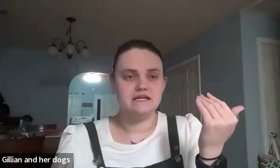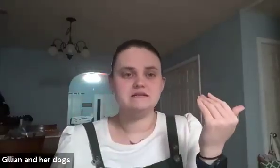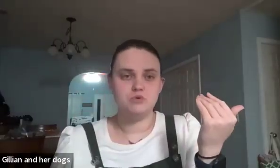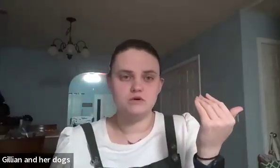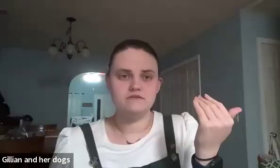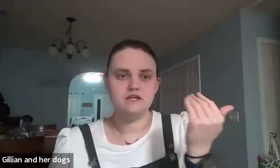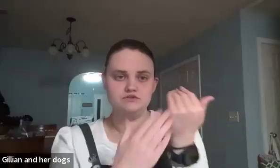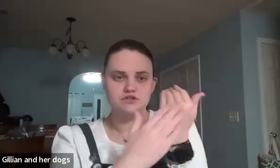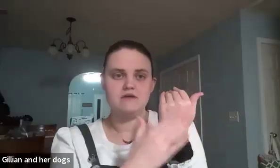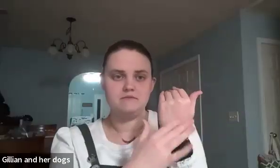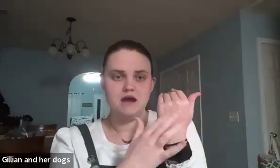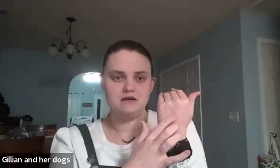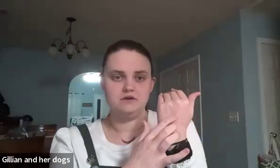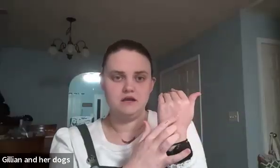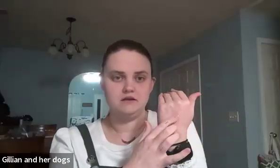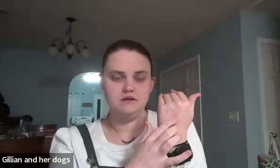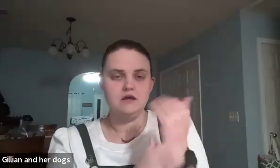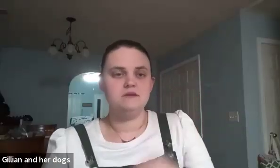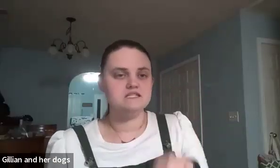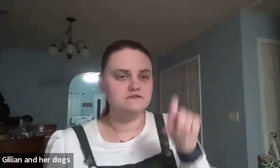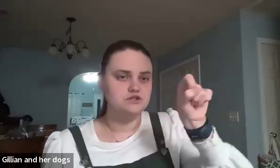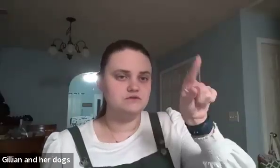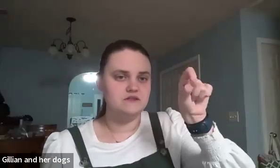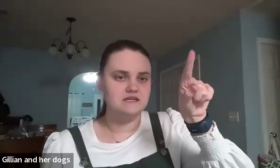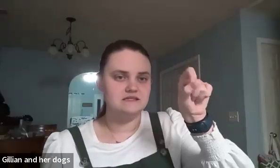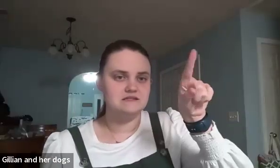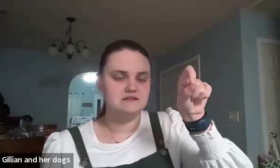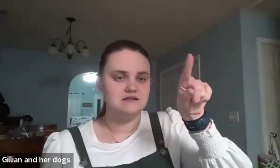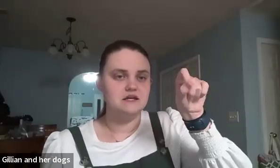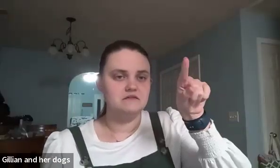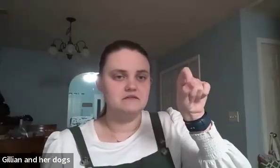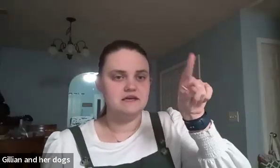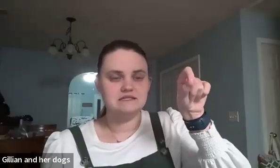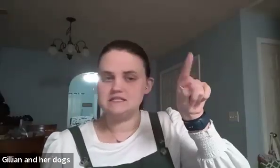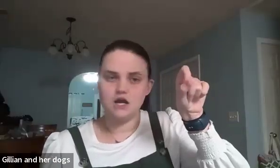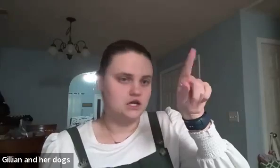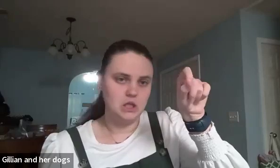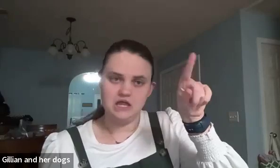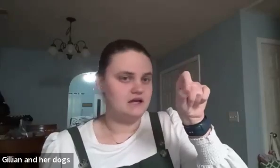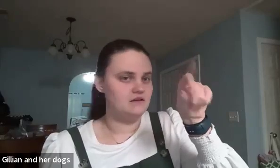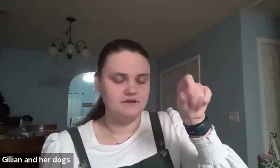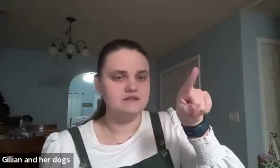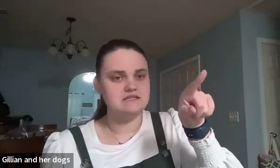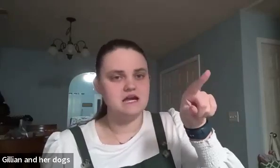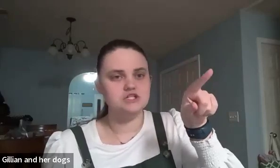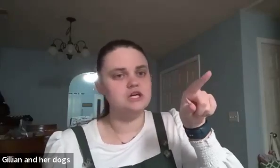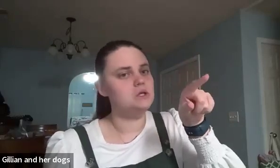is important that you do have the back of your hand. Because if you do this, this is not going to look like 11. This is actually going to